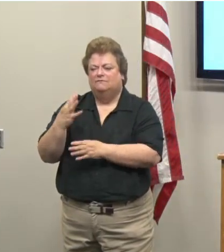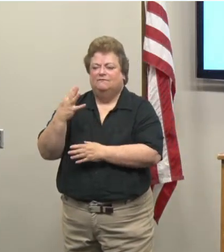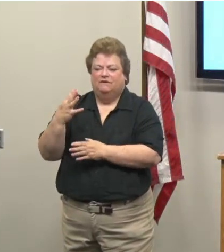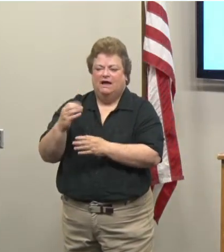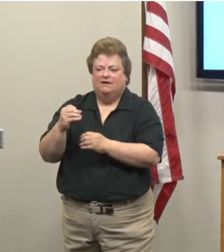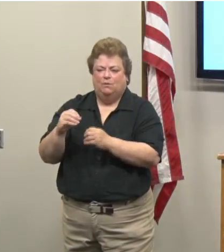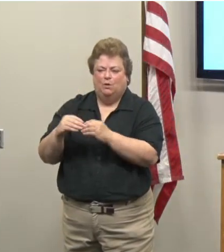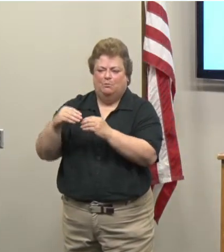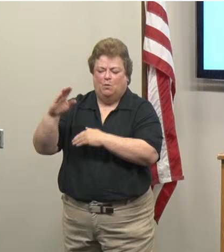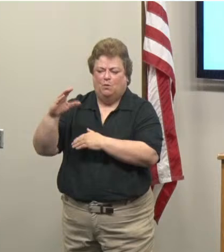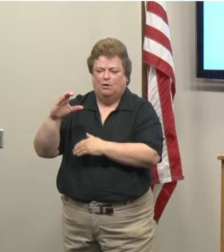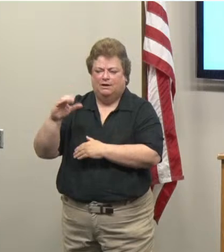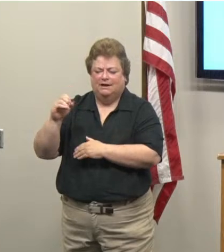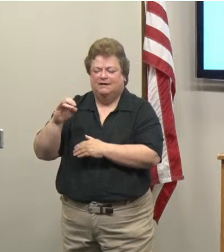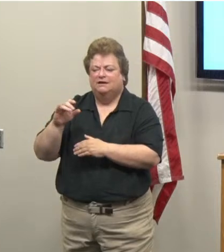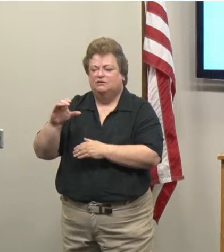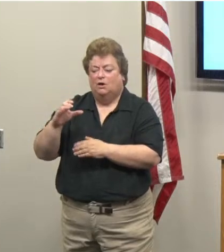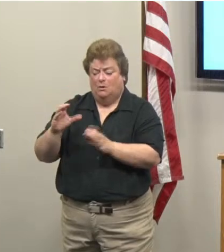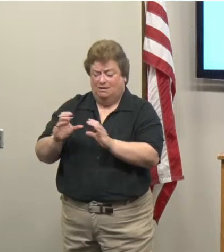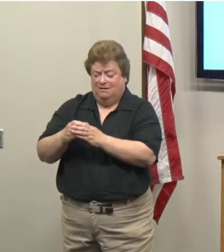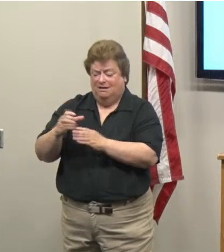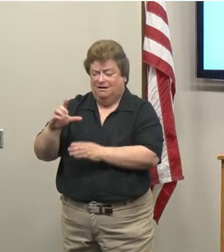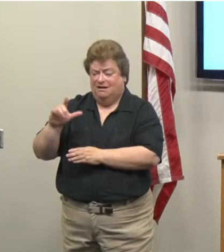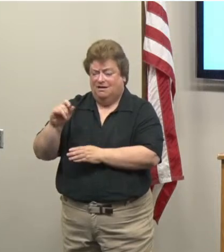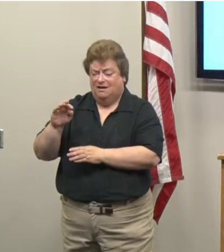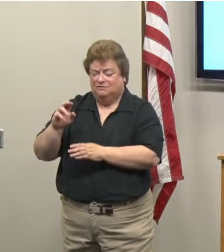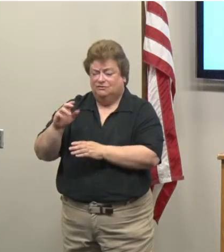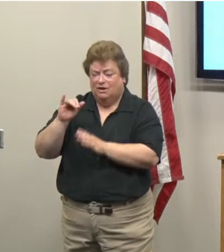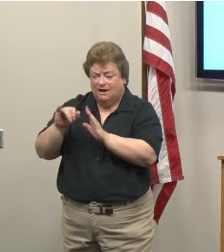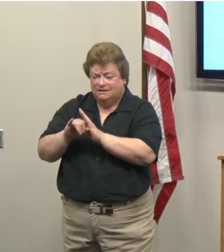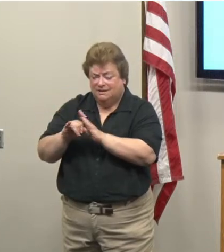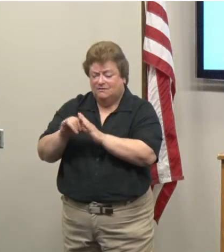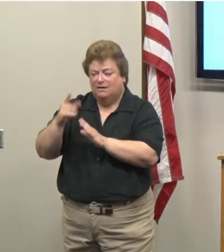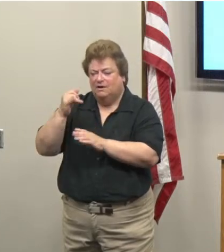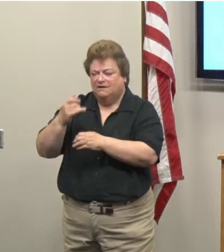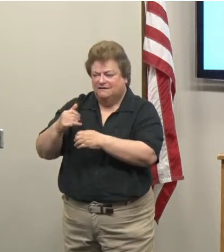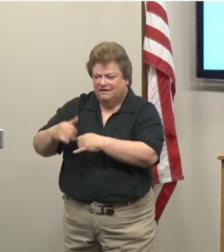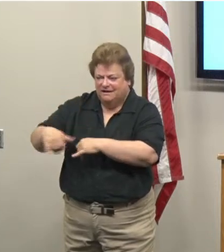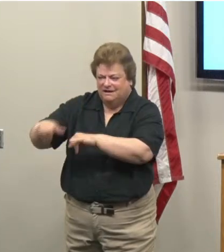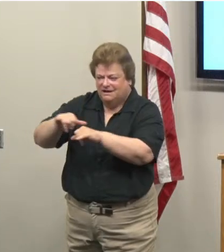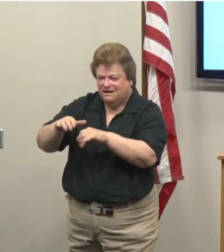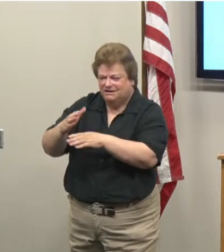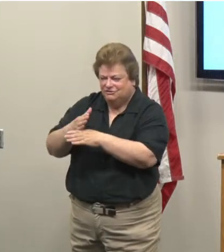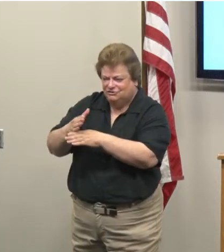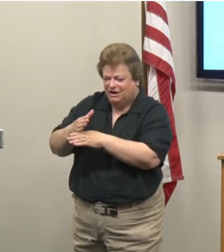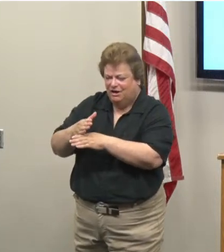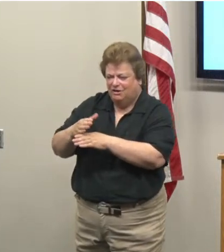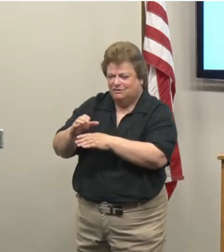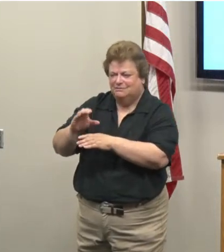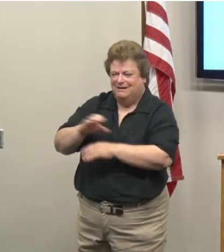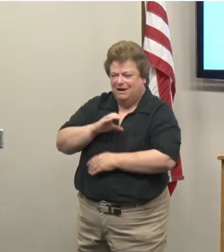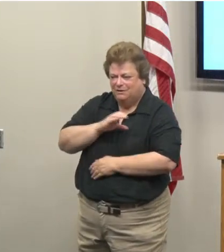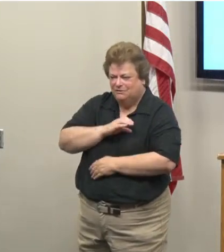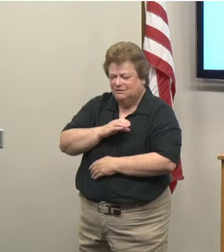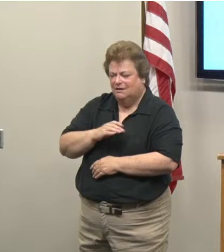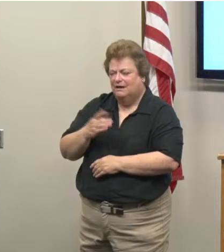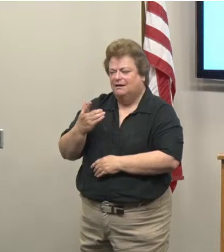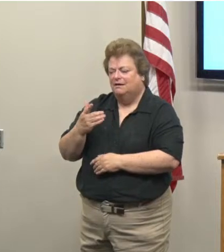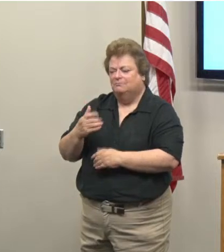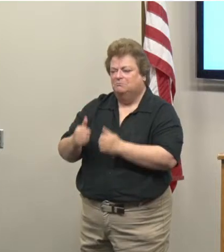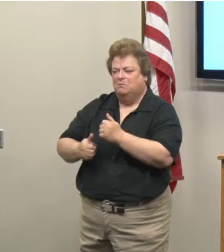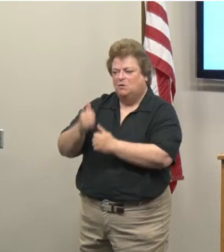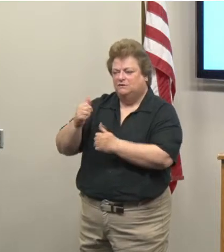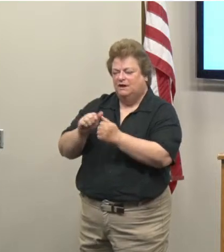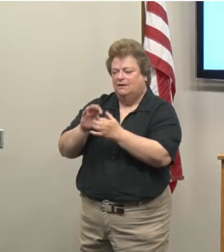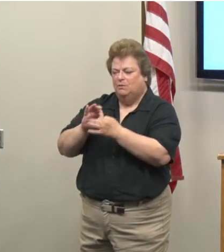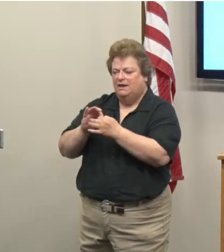cases. Clusters are identified based on shared characteristics between cases, primarily time and